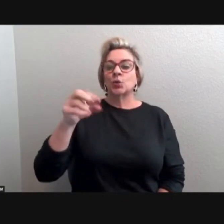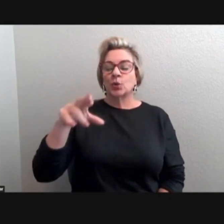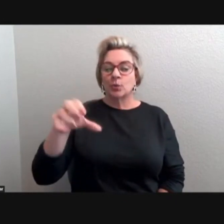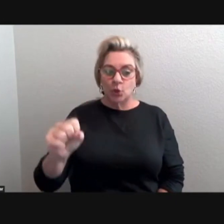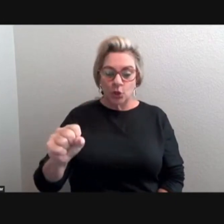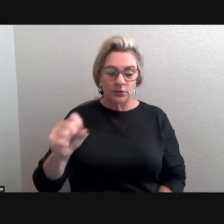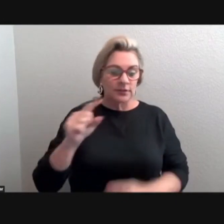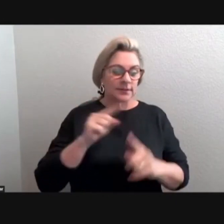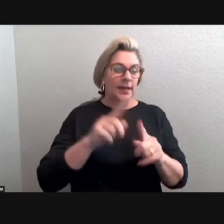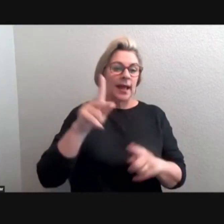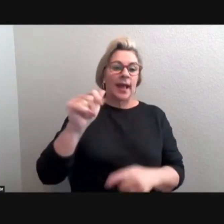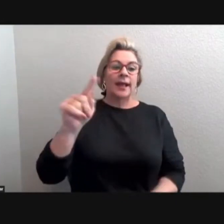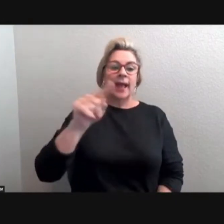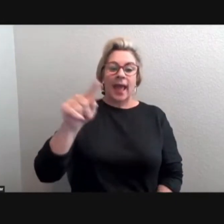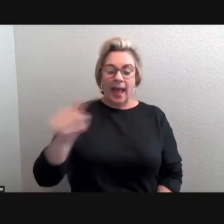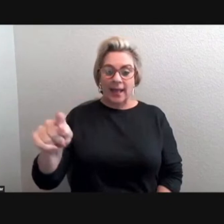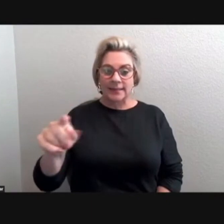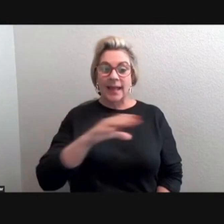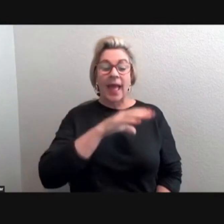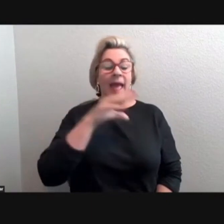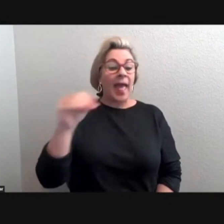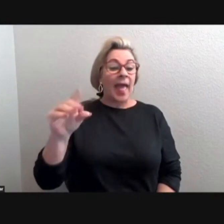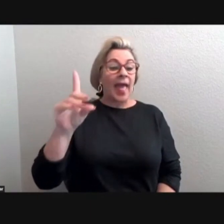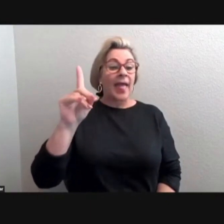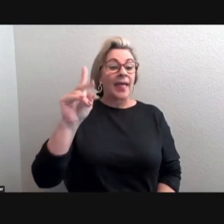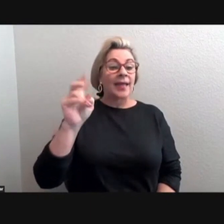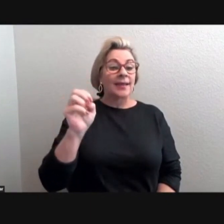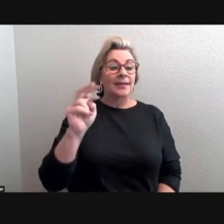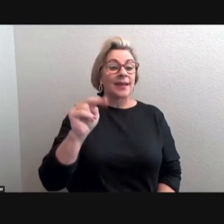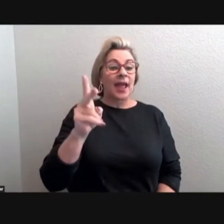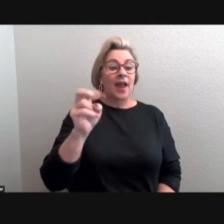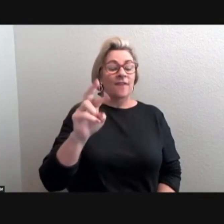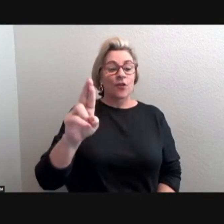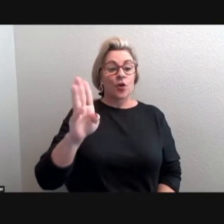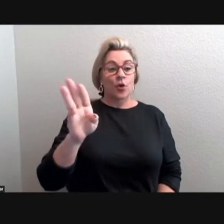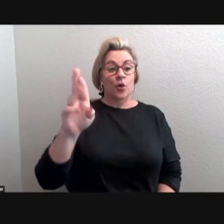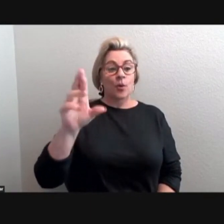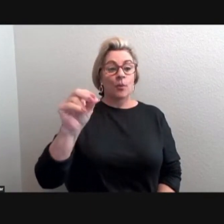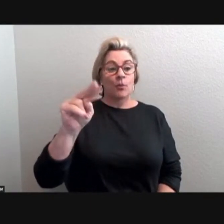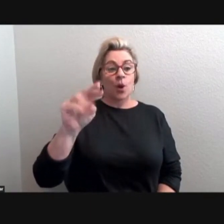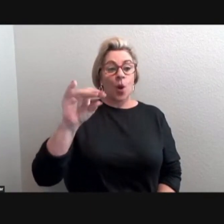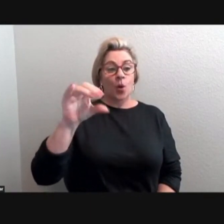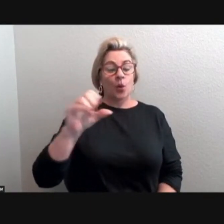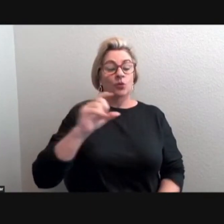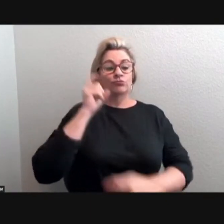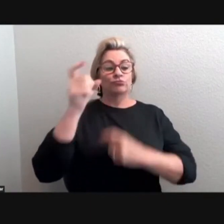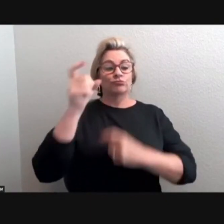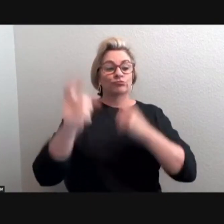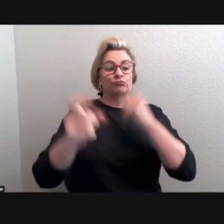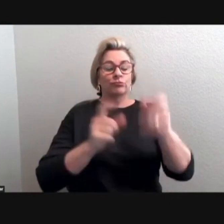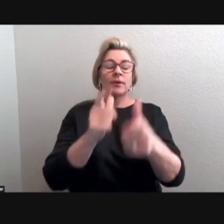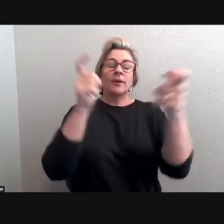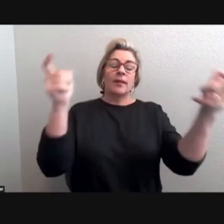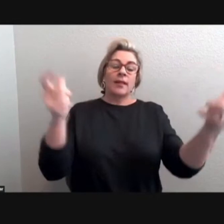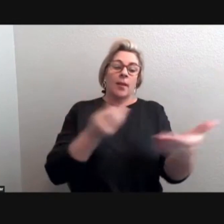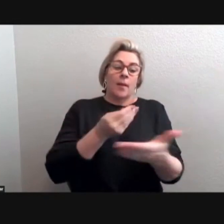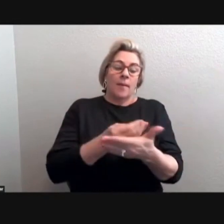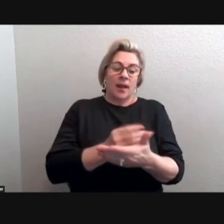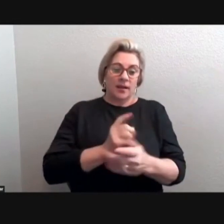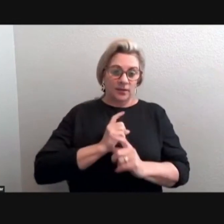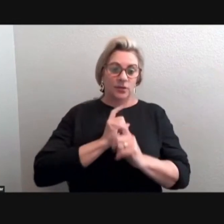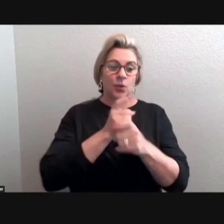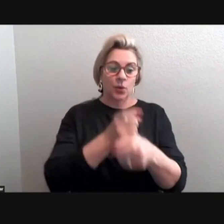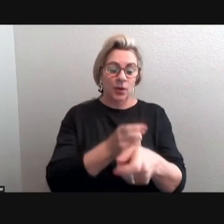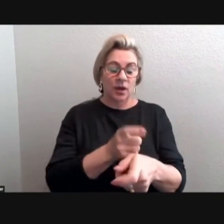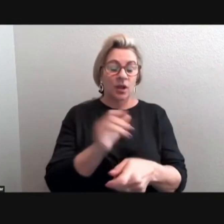Amsterdam Foundation, and the Denver Broncos for making sizable donations to the Wildfire Relief Fund. I